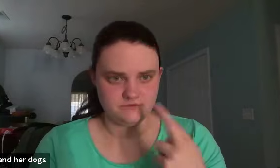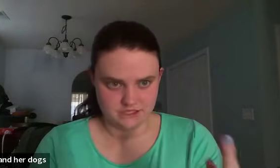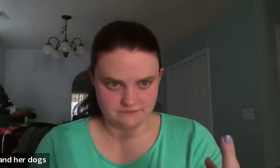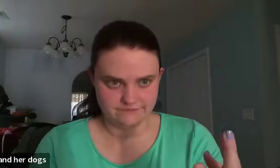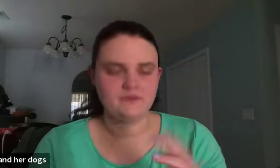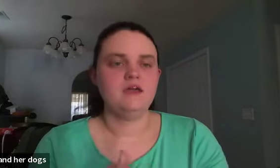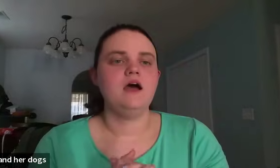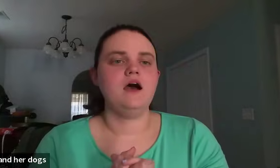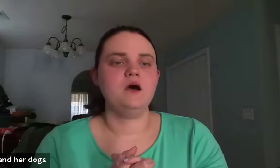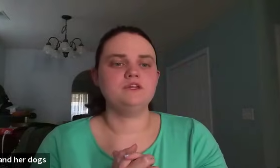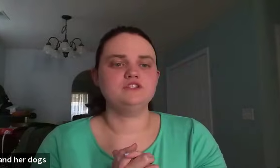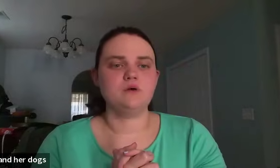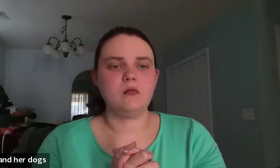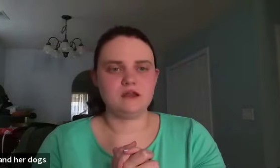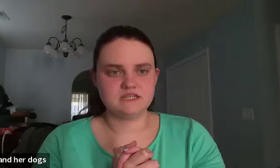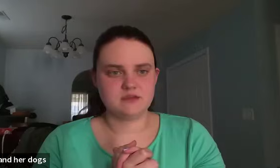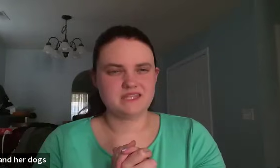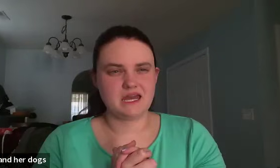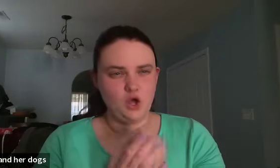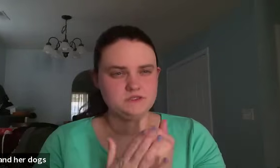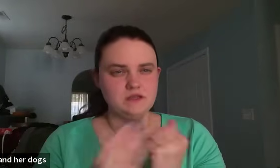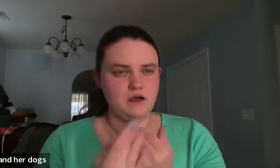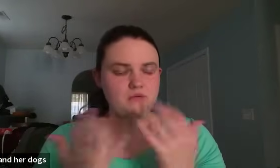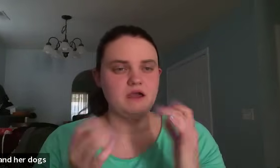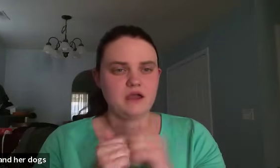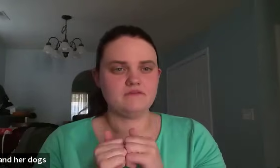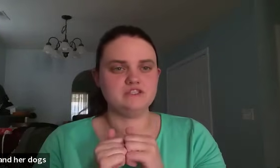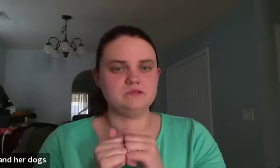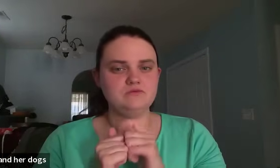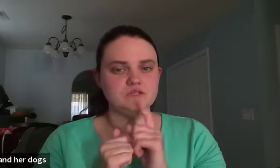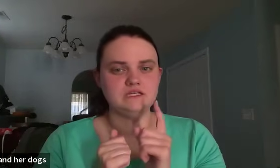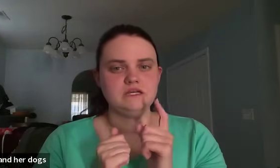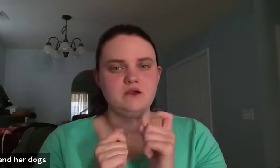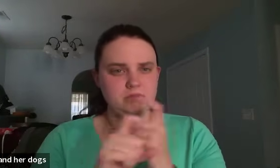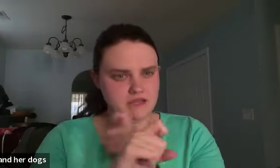best friend. And so a lot of times that helps a lot without having to be really